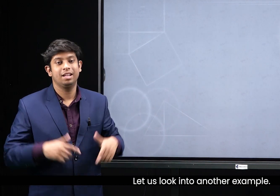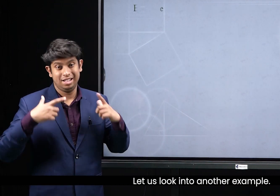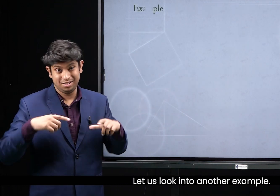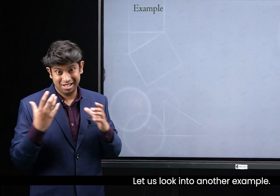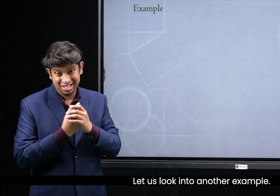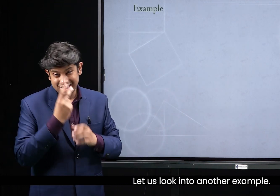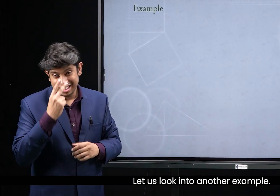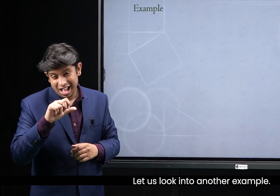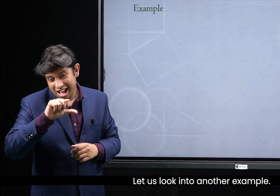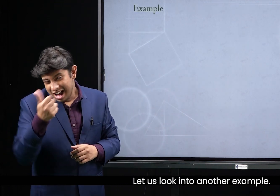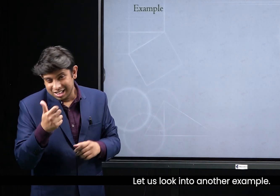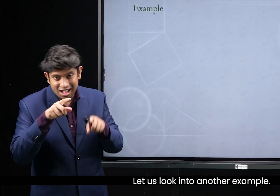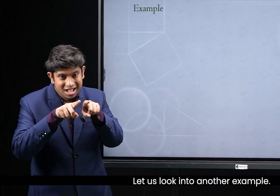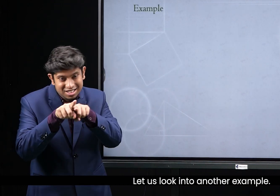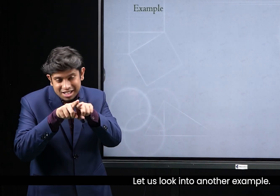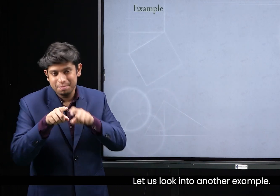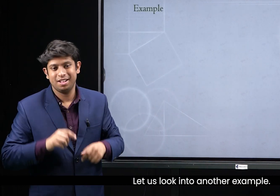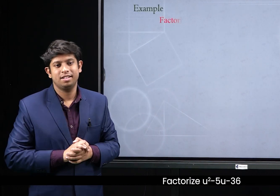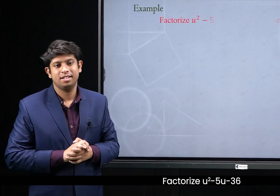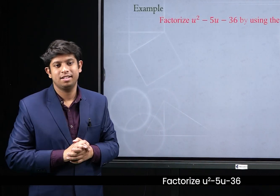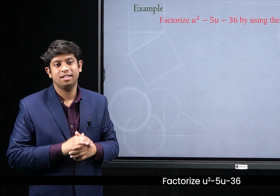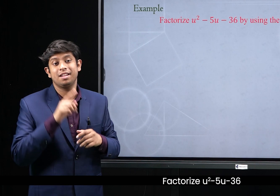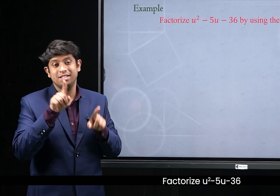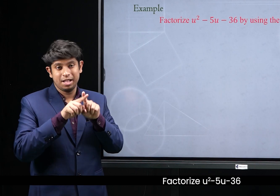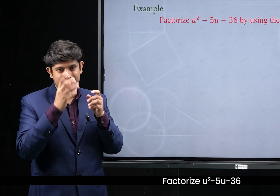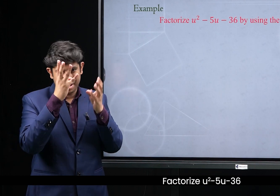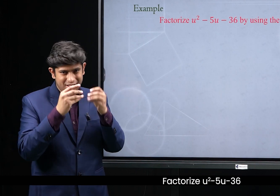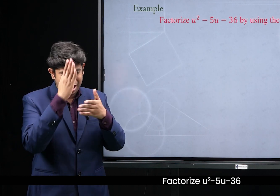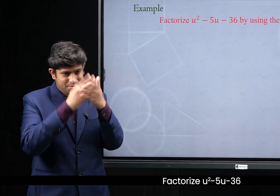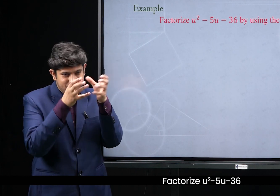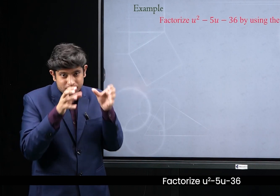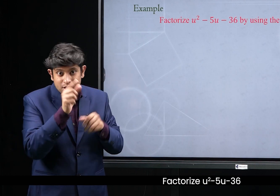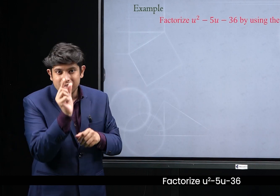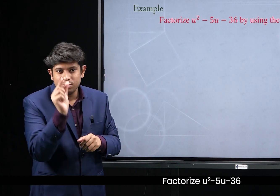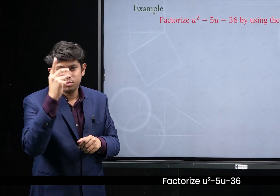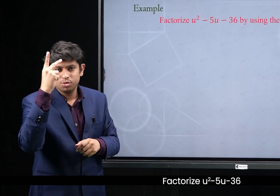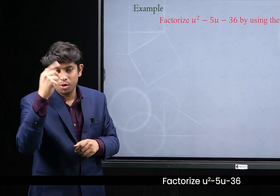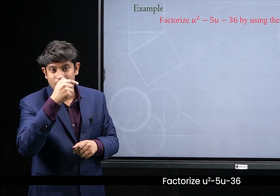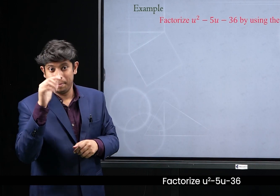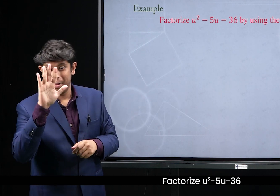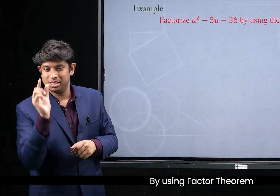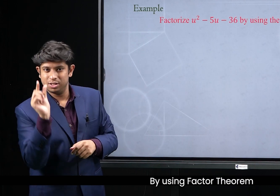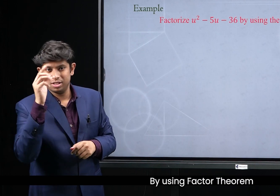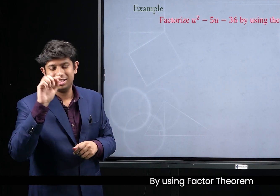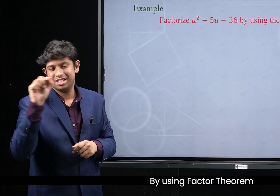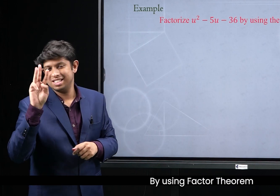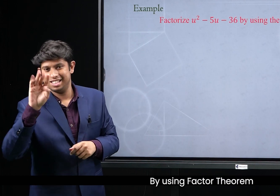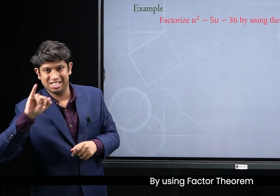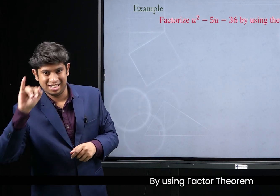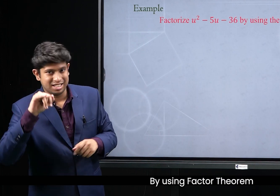Let us look into another example. Factorize u square minus 5u minus 36 by using factor theorem.